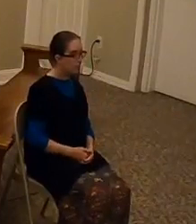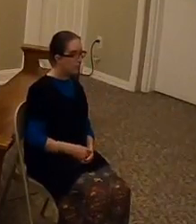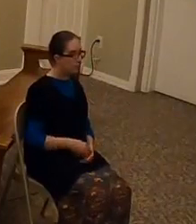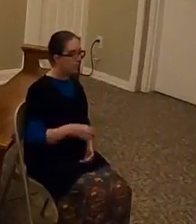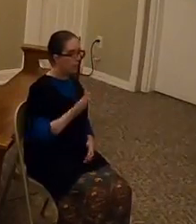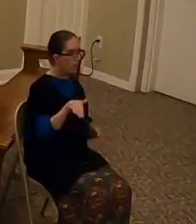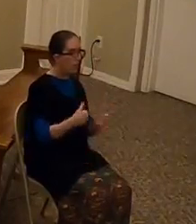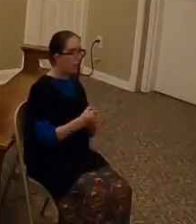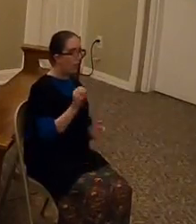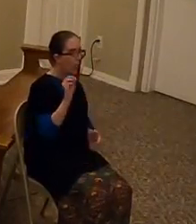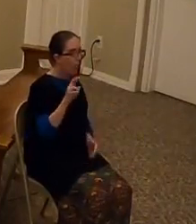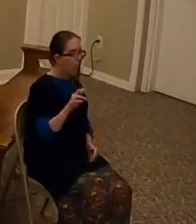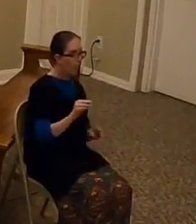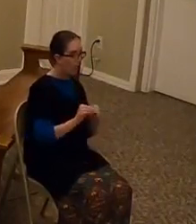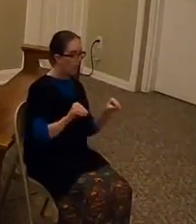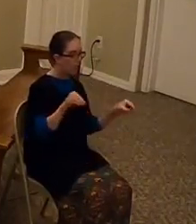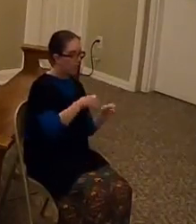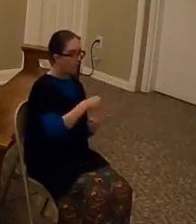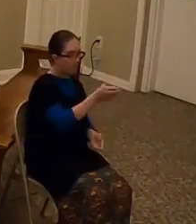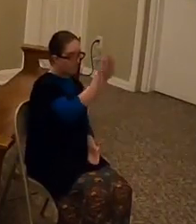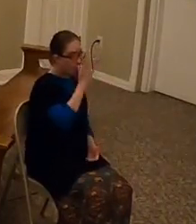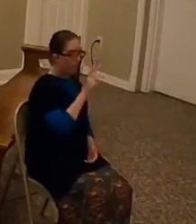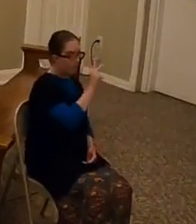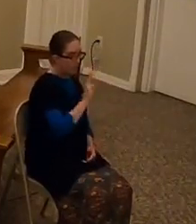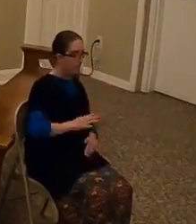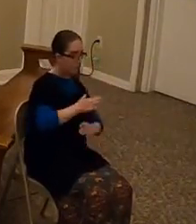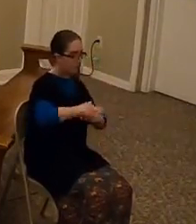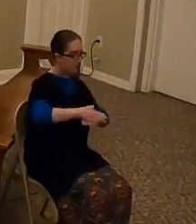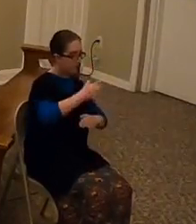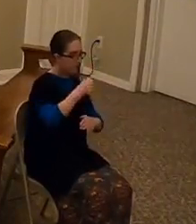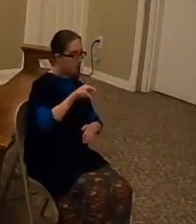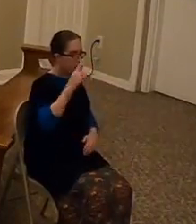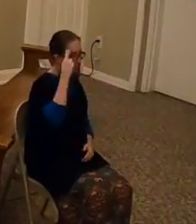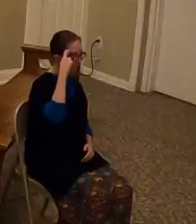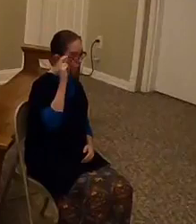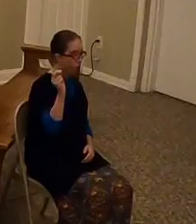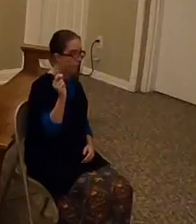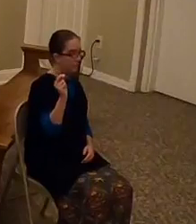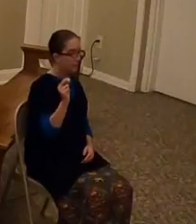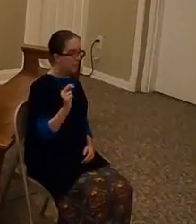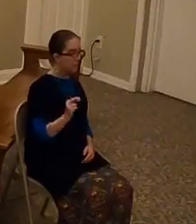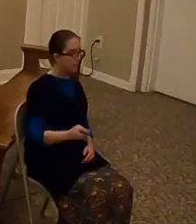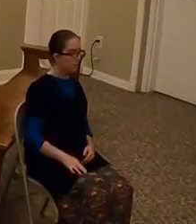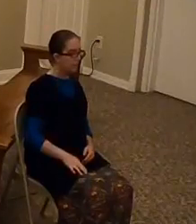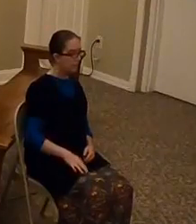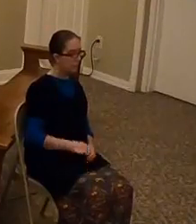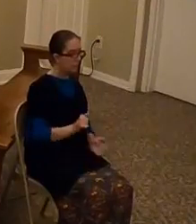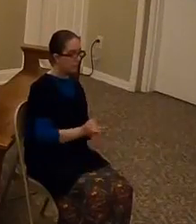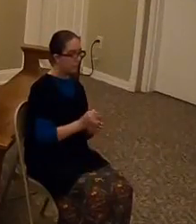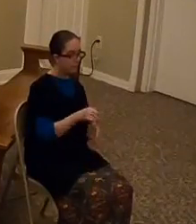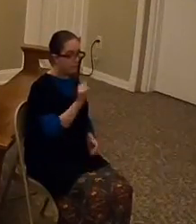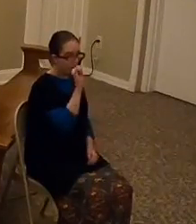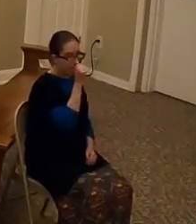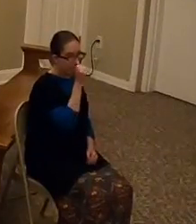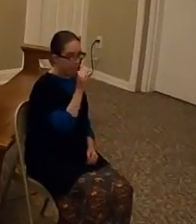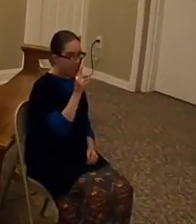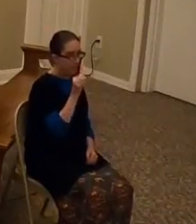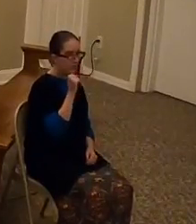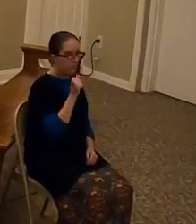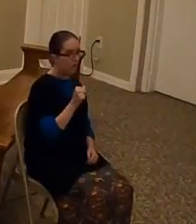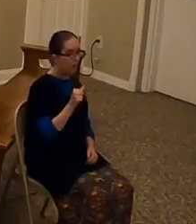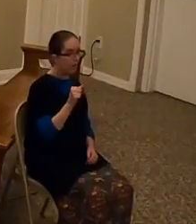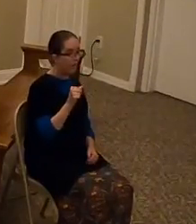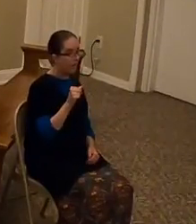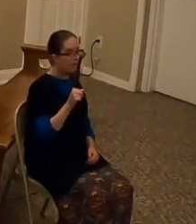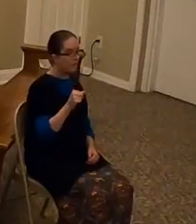It's either all or nothing. In God's kingdom. Yes, sir. The reason that the foolish didn't get to